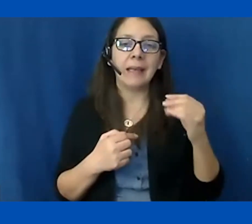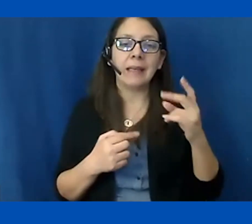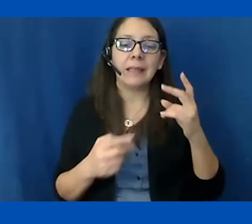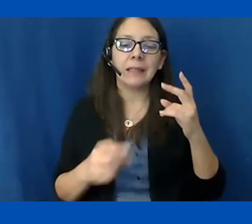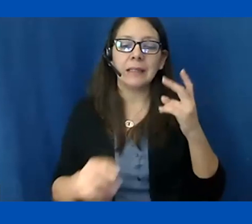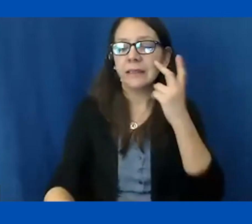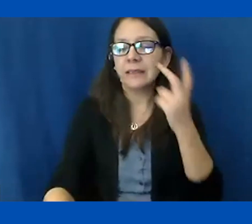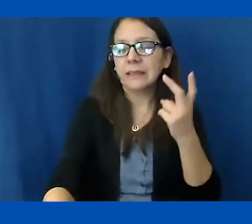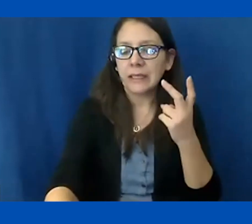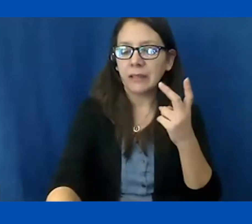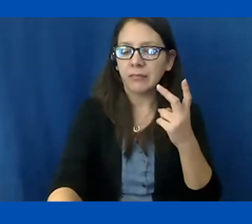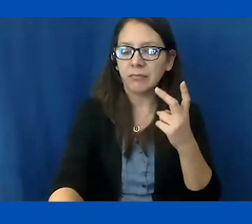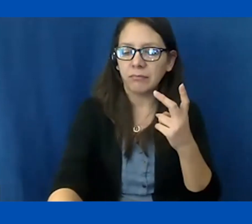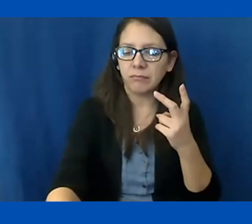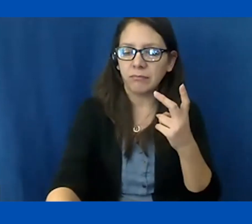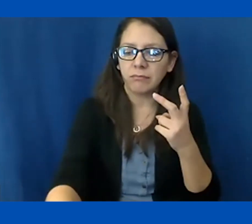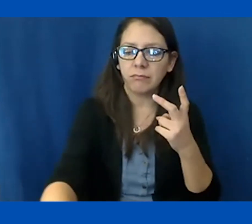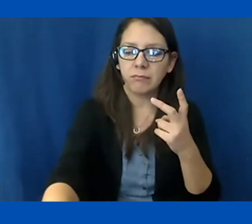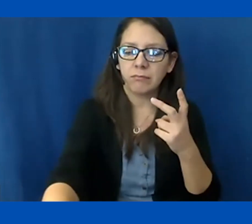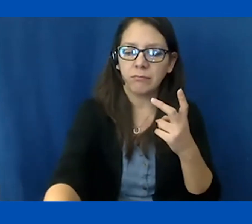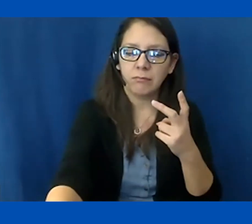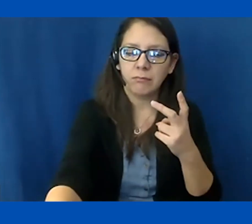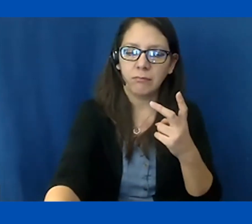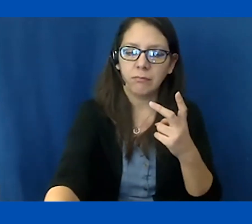how how this